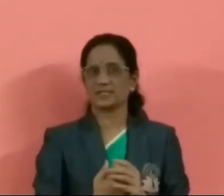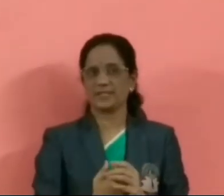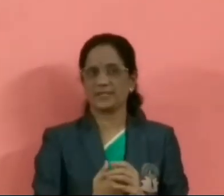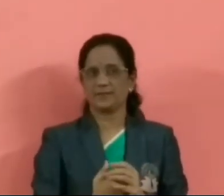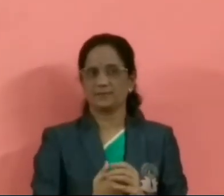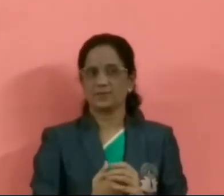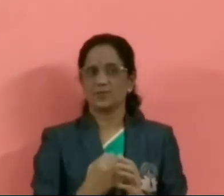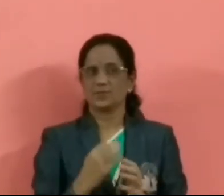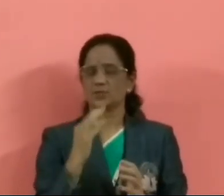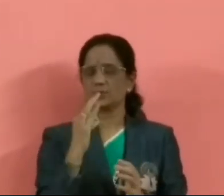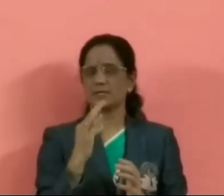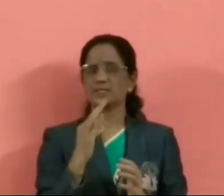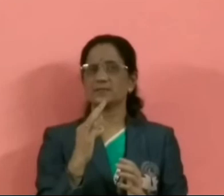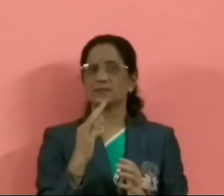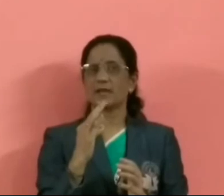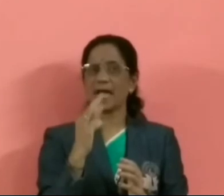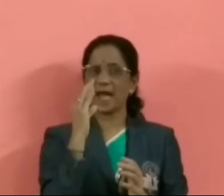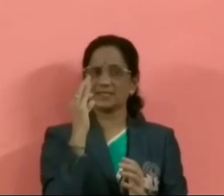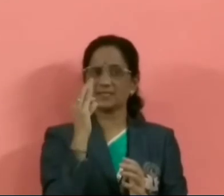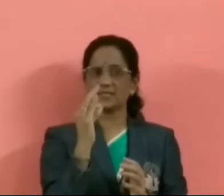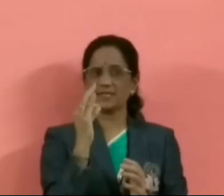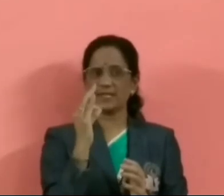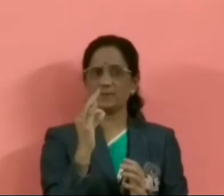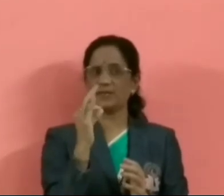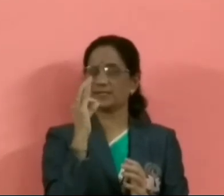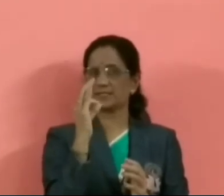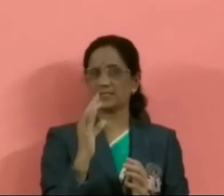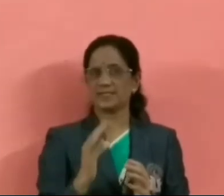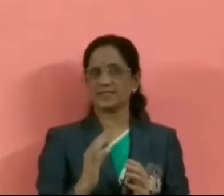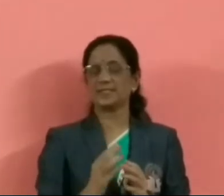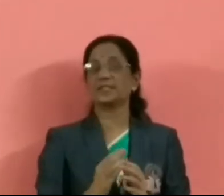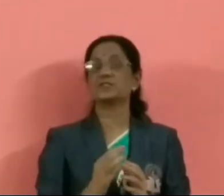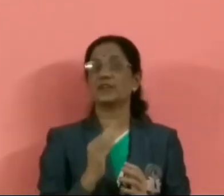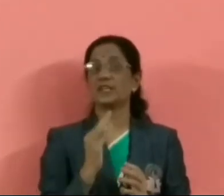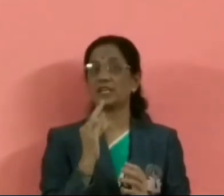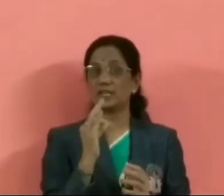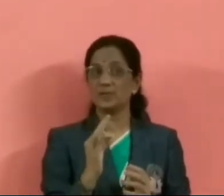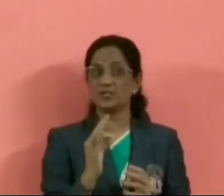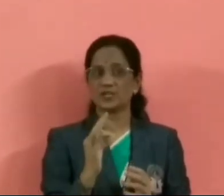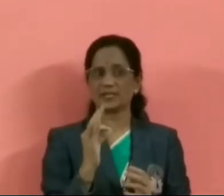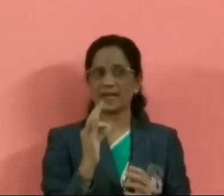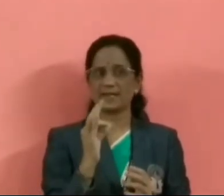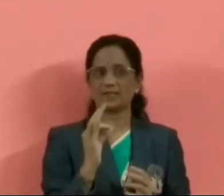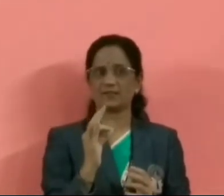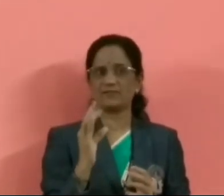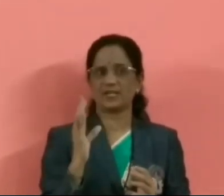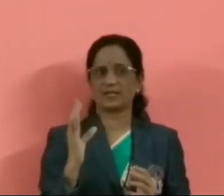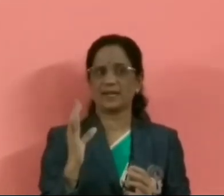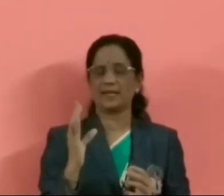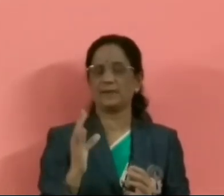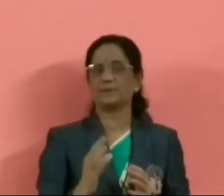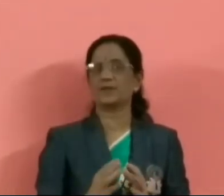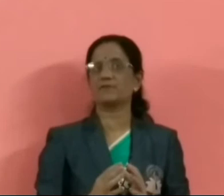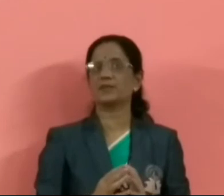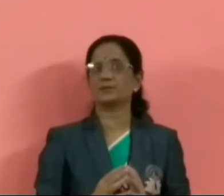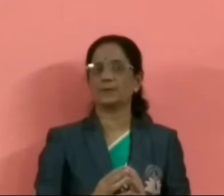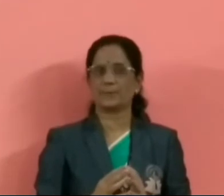aid. Students, as the name is suggests, it is very immediate and quick help given to the